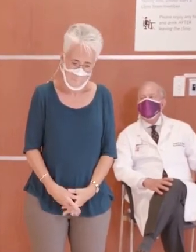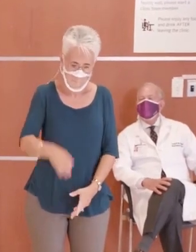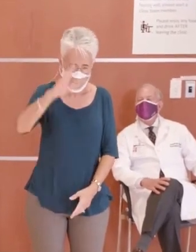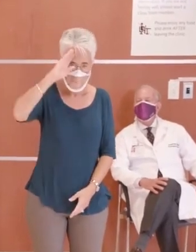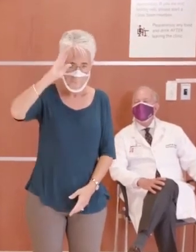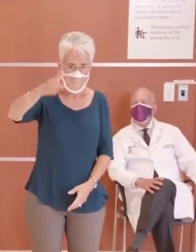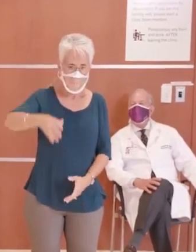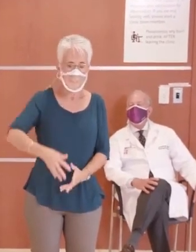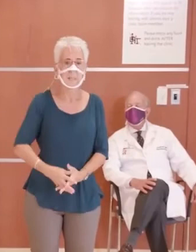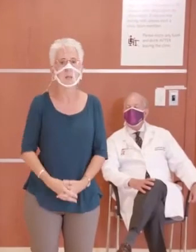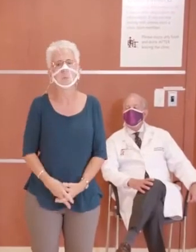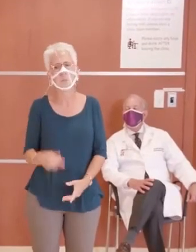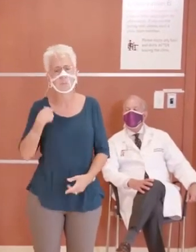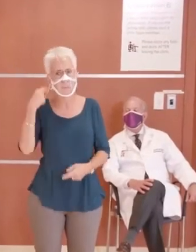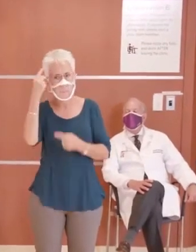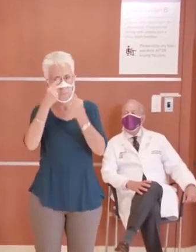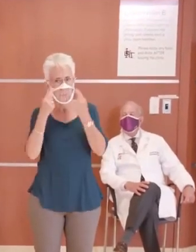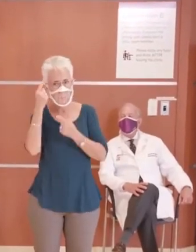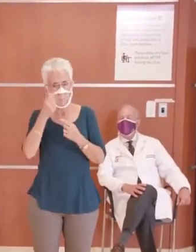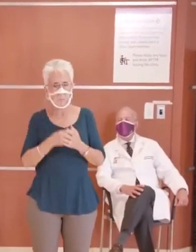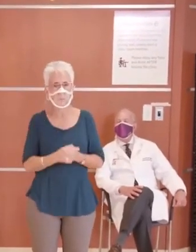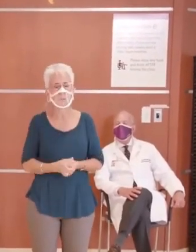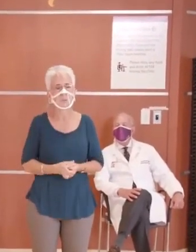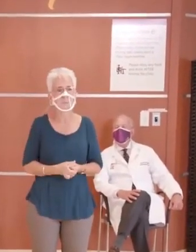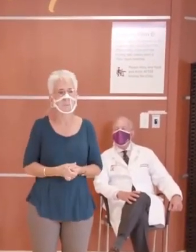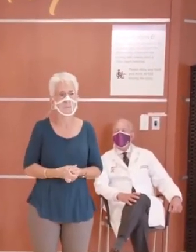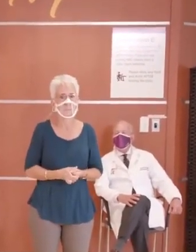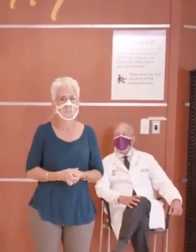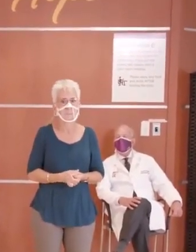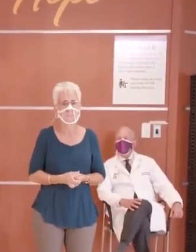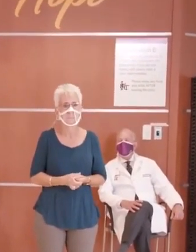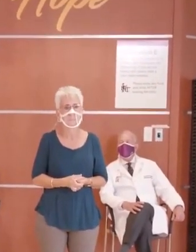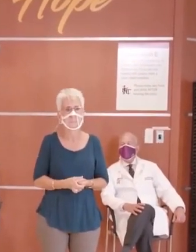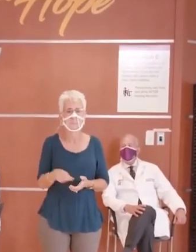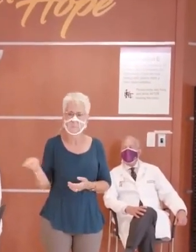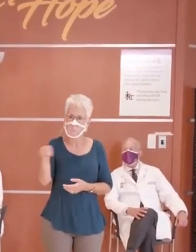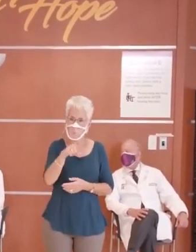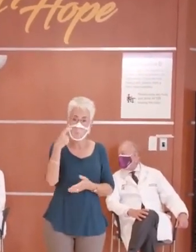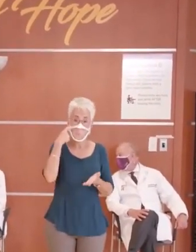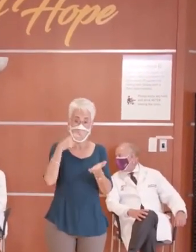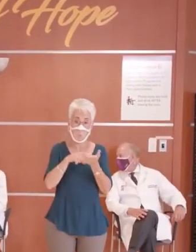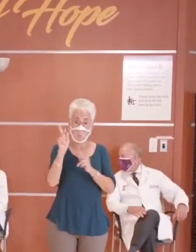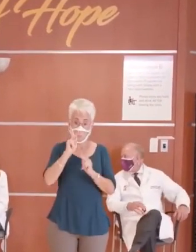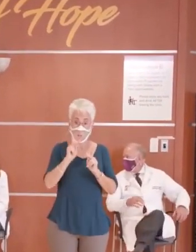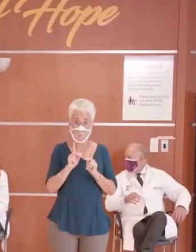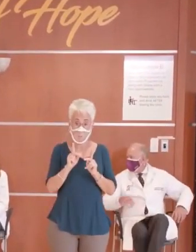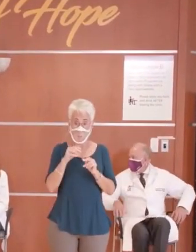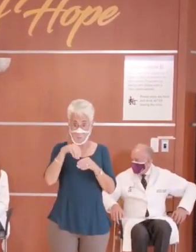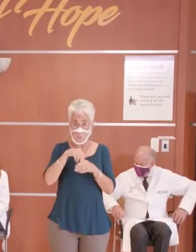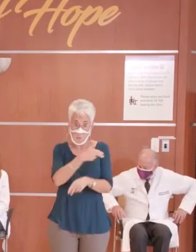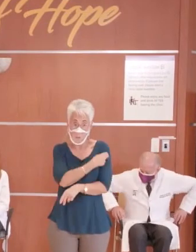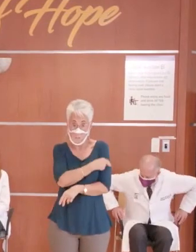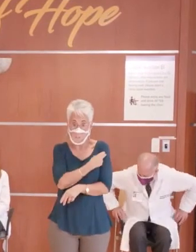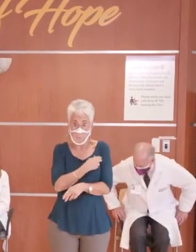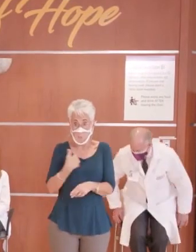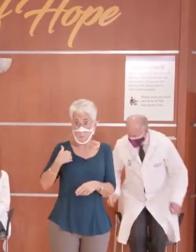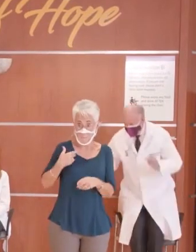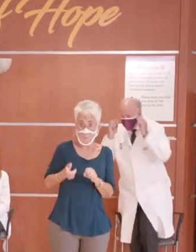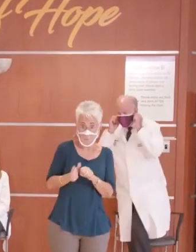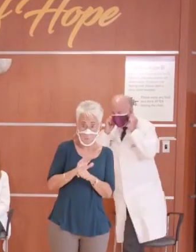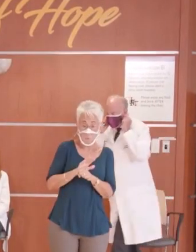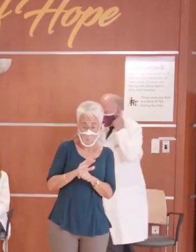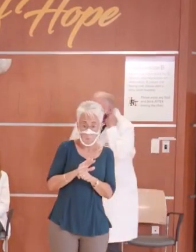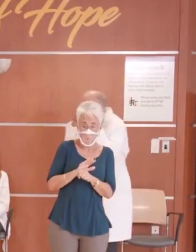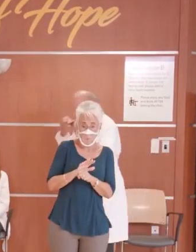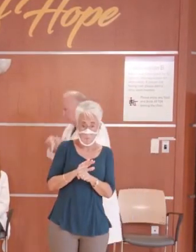wondering, what have you seen in terms of the people who have been hospitalized lately for COVID-19? I think this would